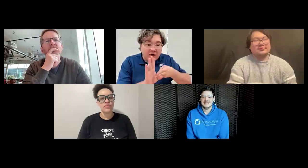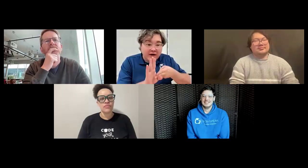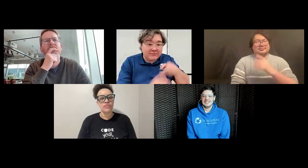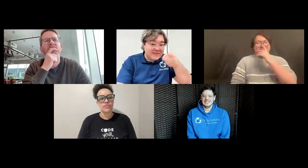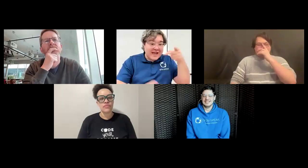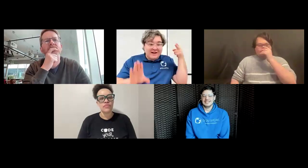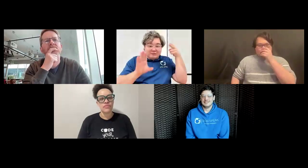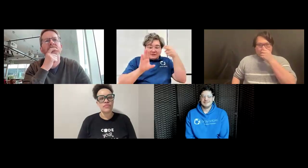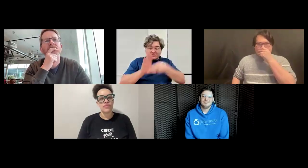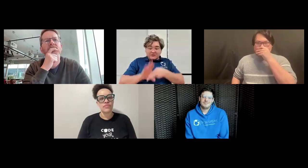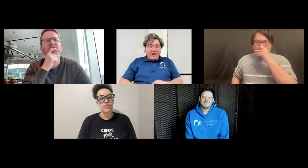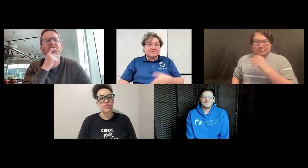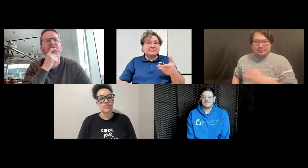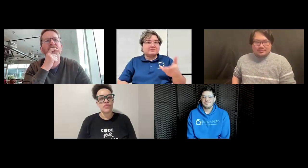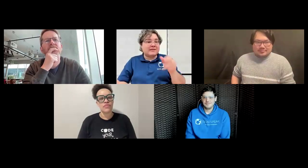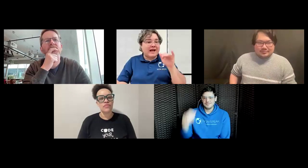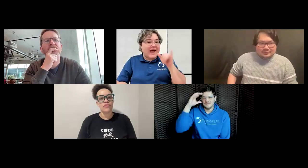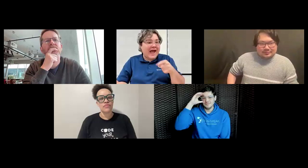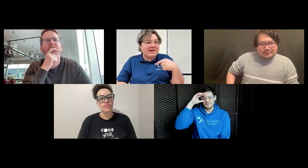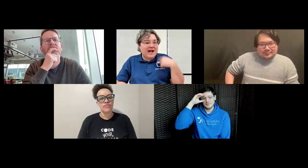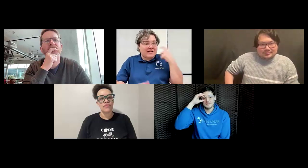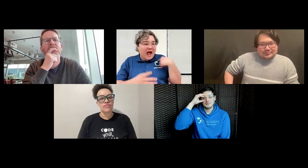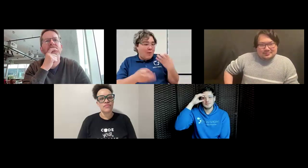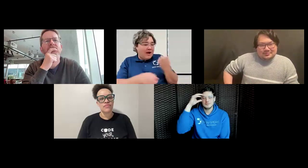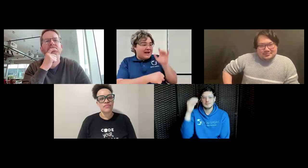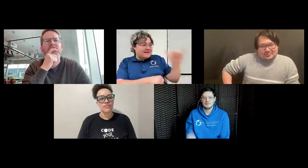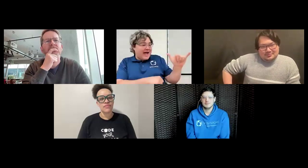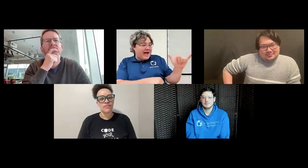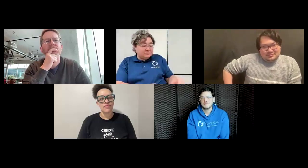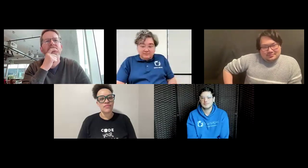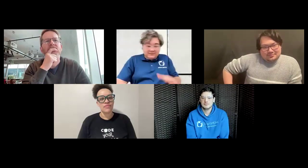do see you will experience a lot of growth if you join as well. And,